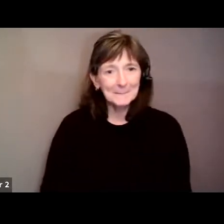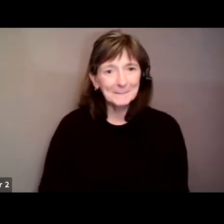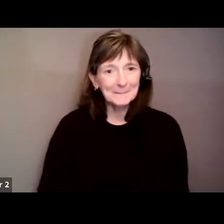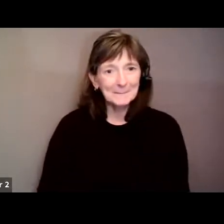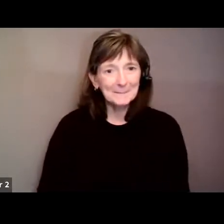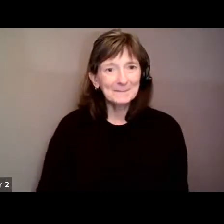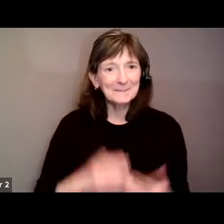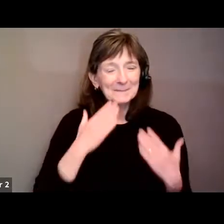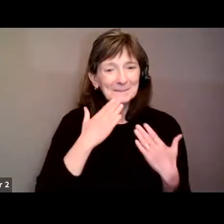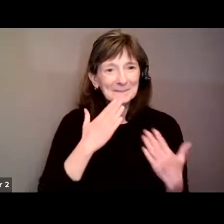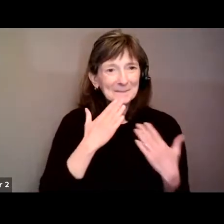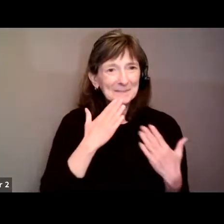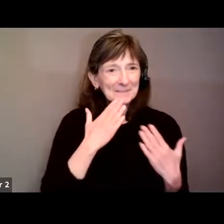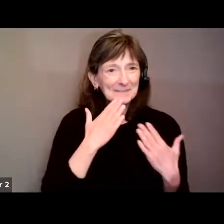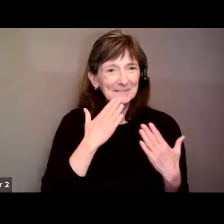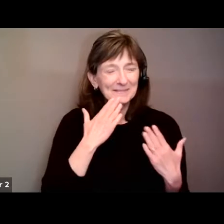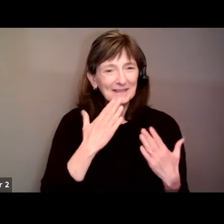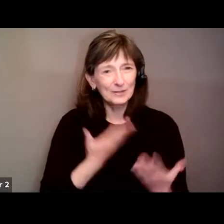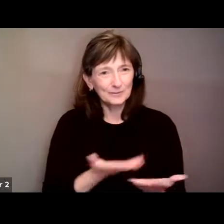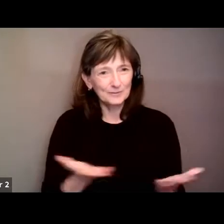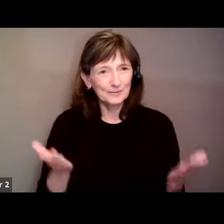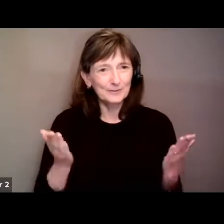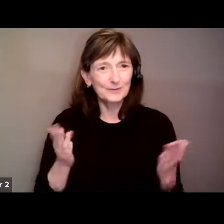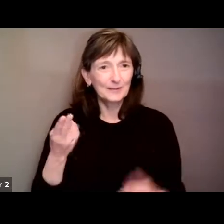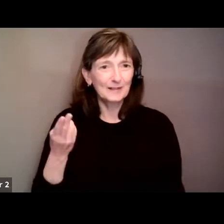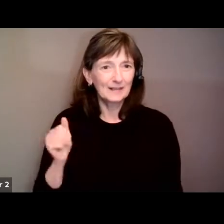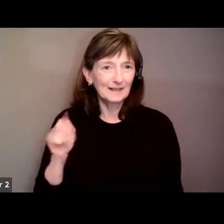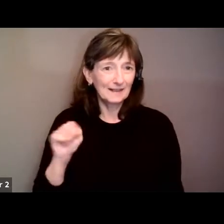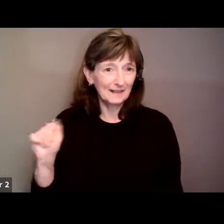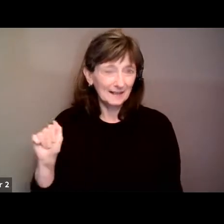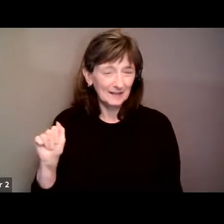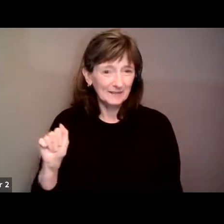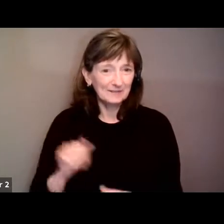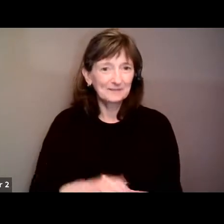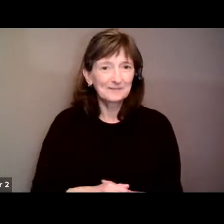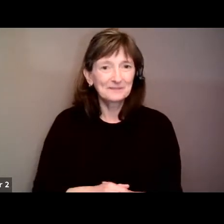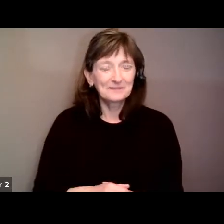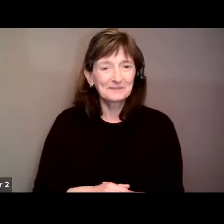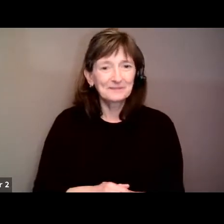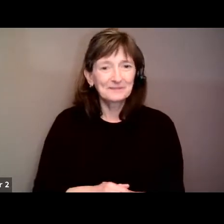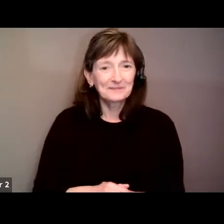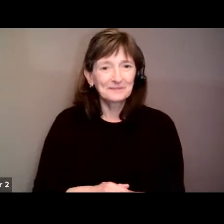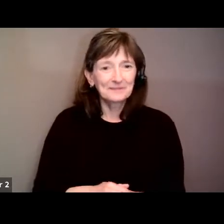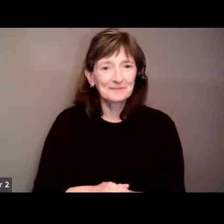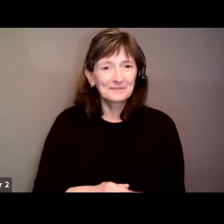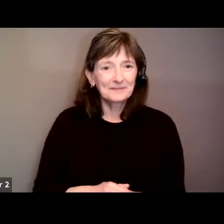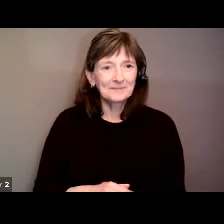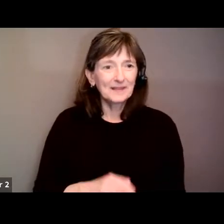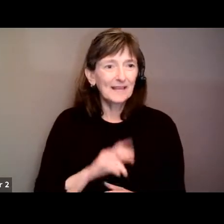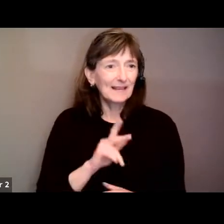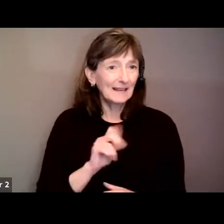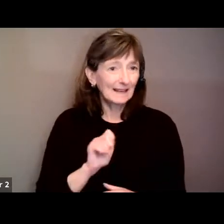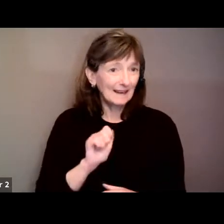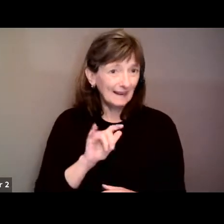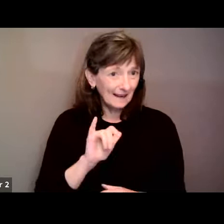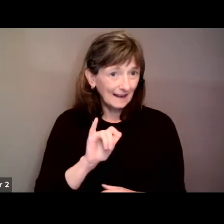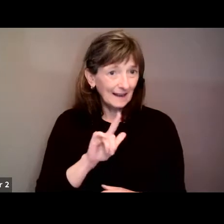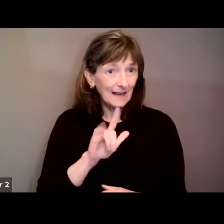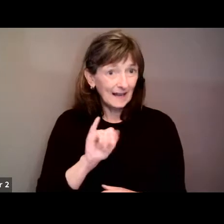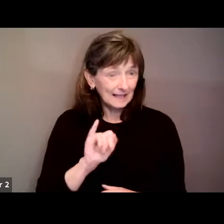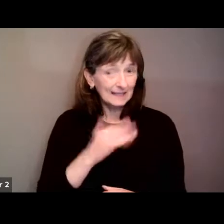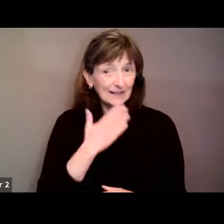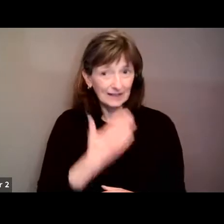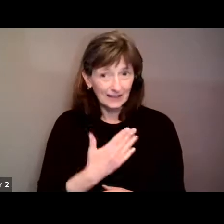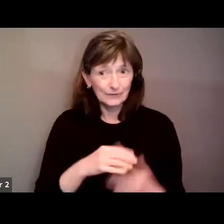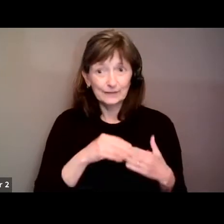Thank you. Thank you so much, Hannah, aka FrizzKid, and Callie for, you know,